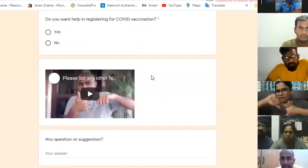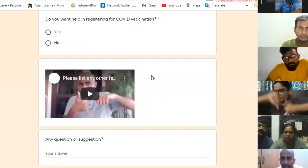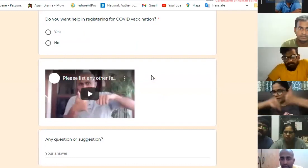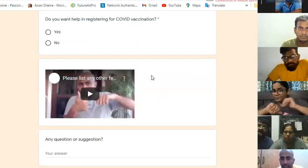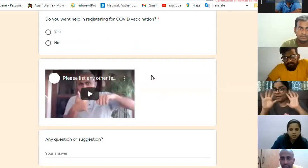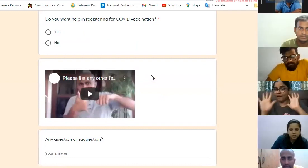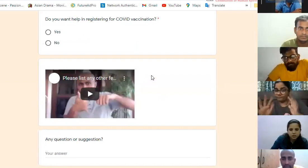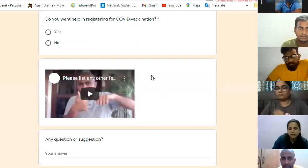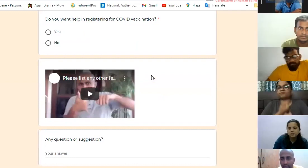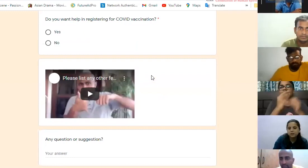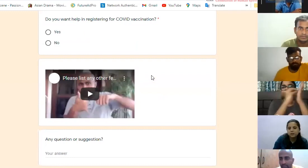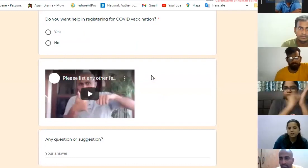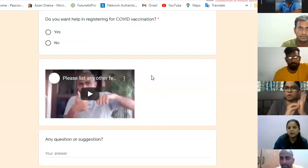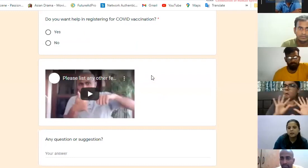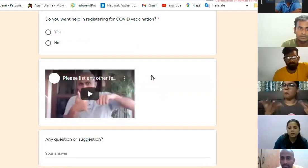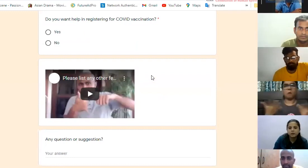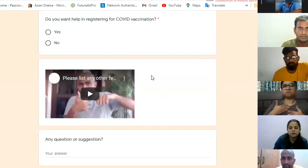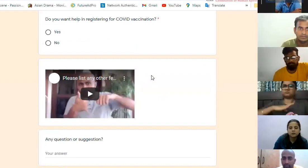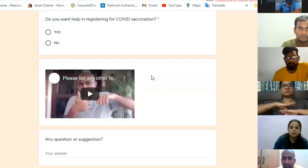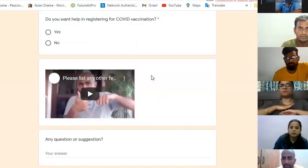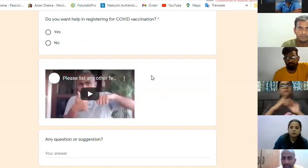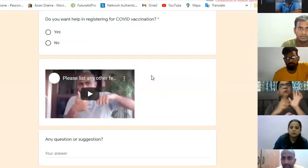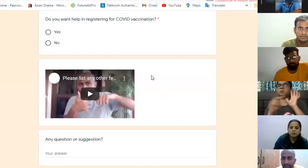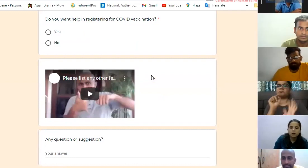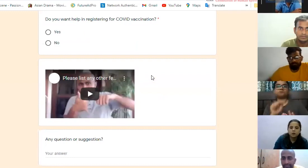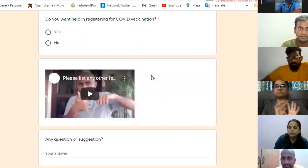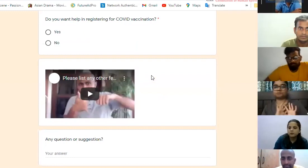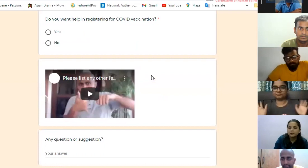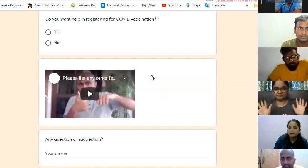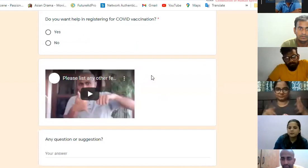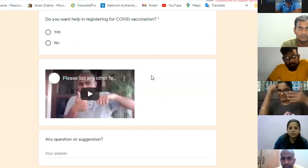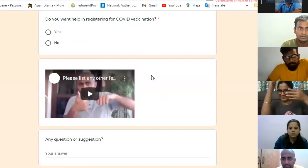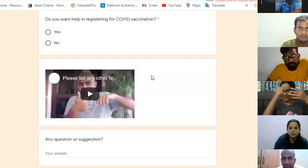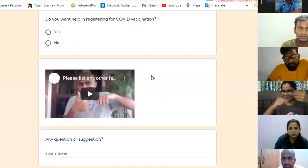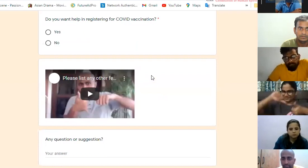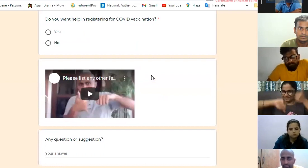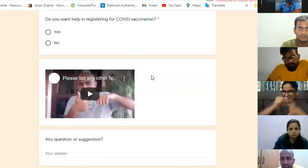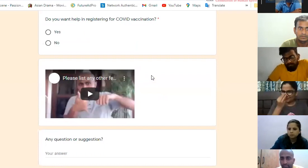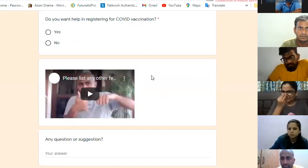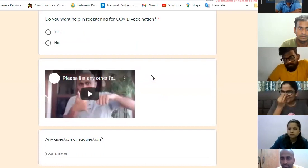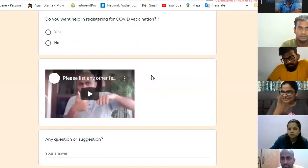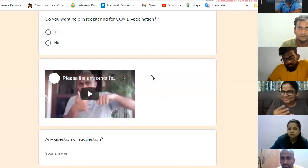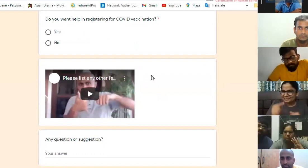if you have any suggestion, any feedback, any comment, or you feel satisfied with it,